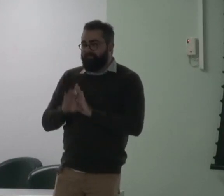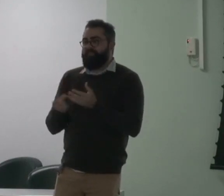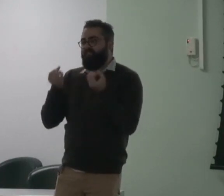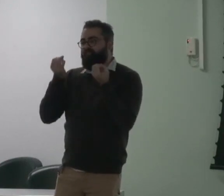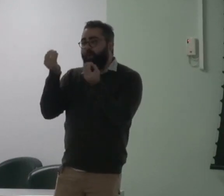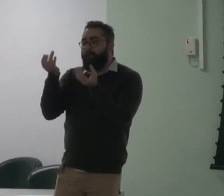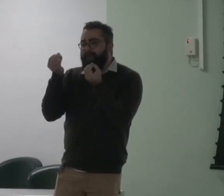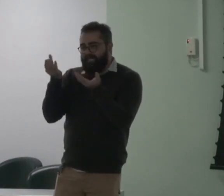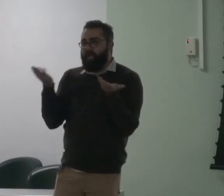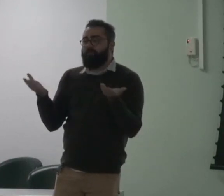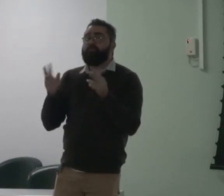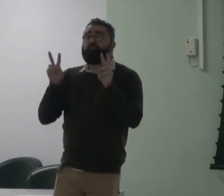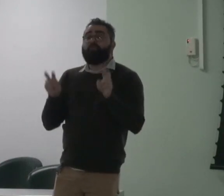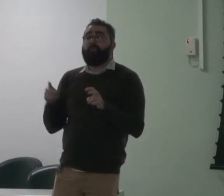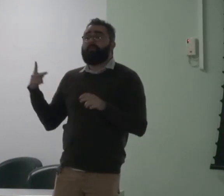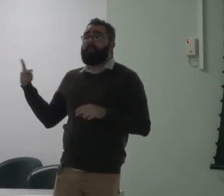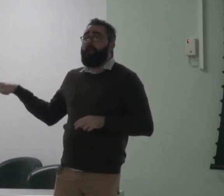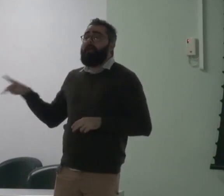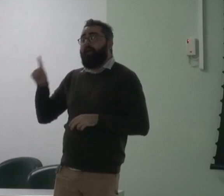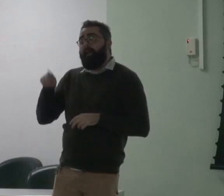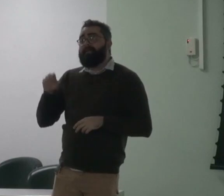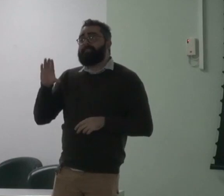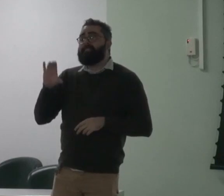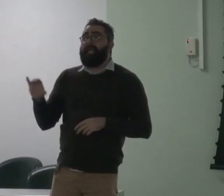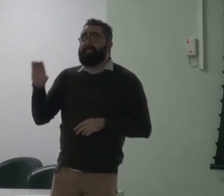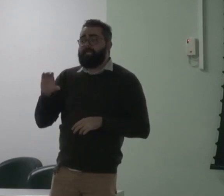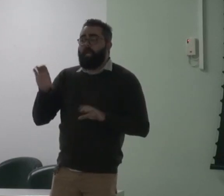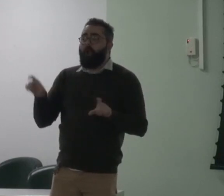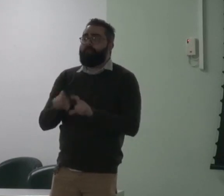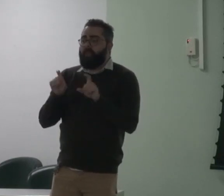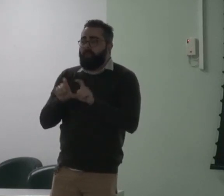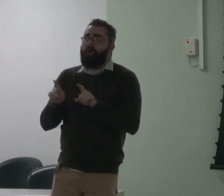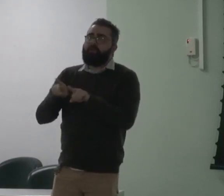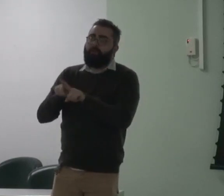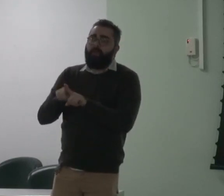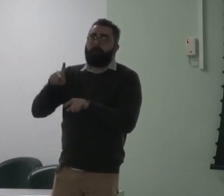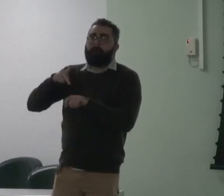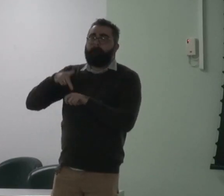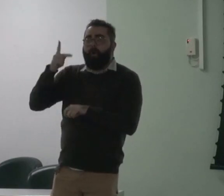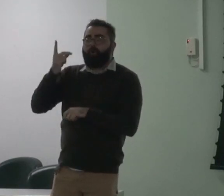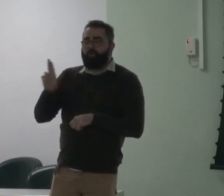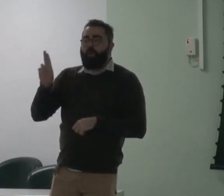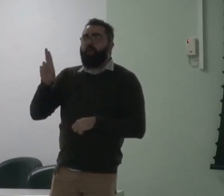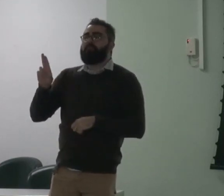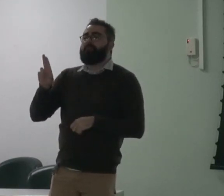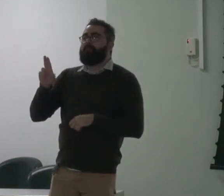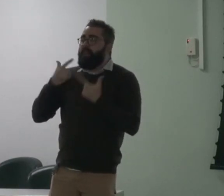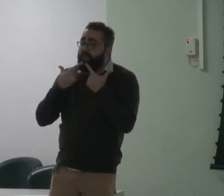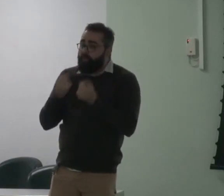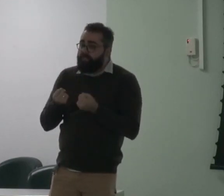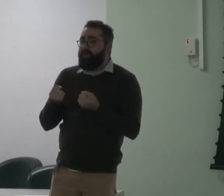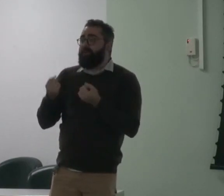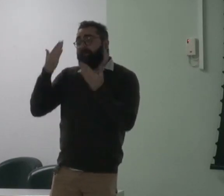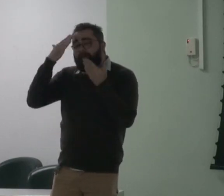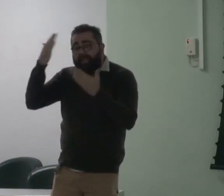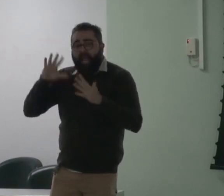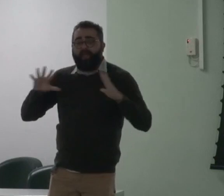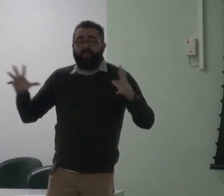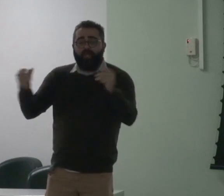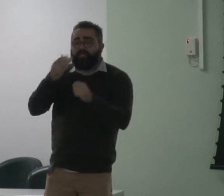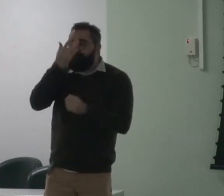in computer science and then PhD in linguistics. So I thank you, everybody, and I hope we have a very nice